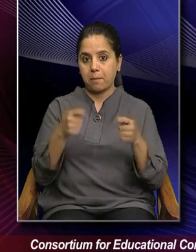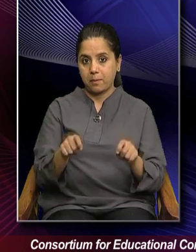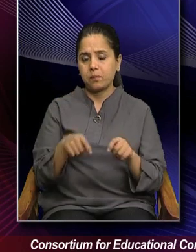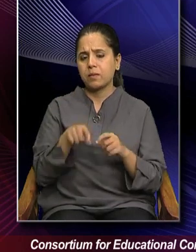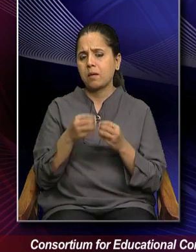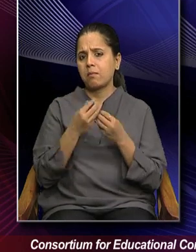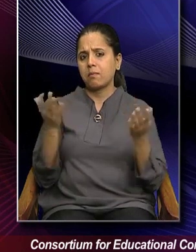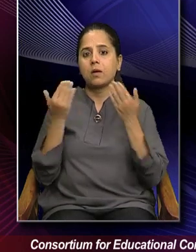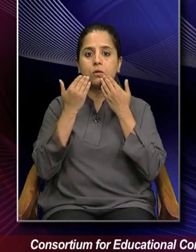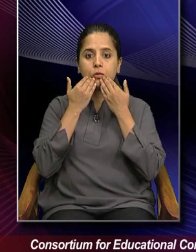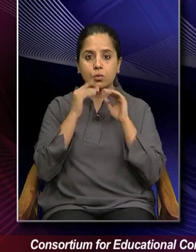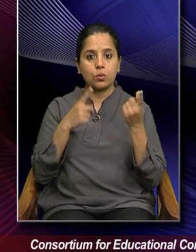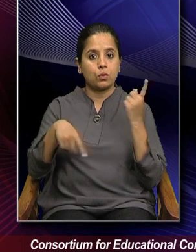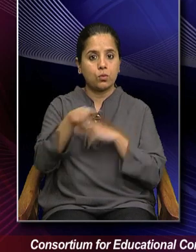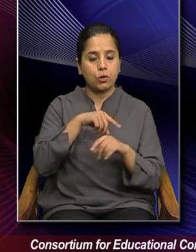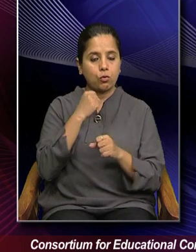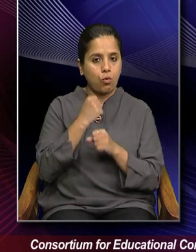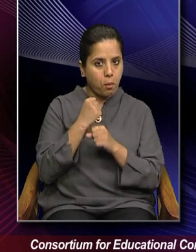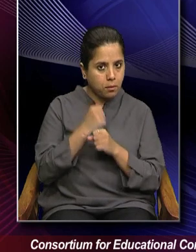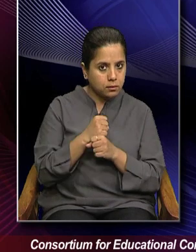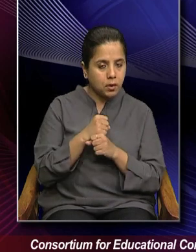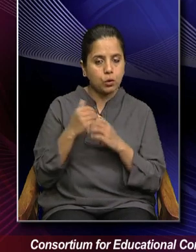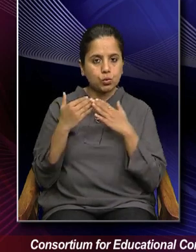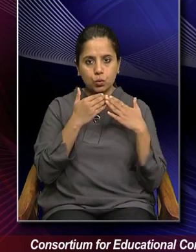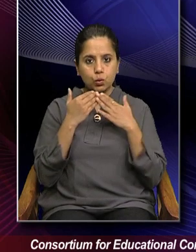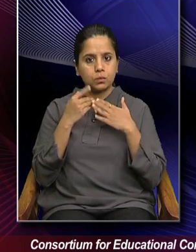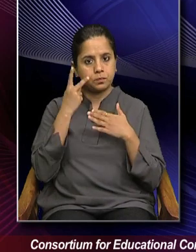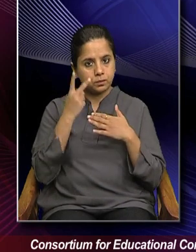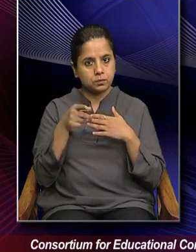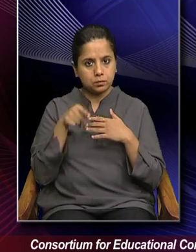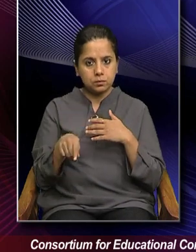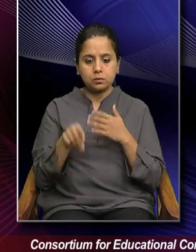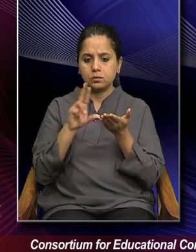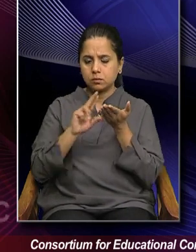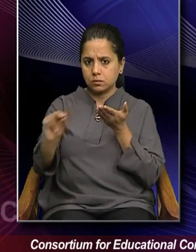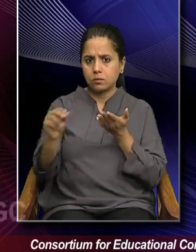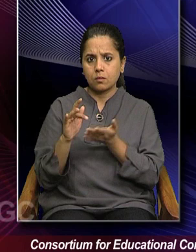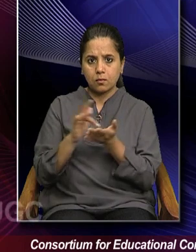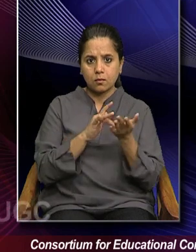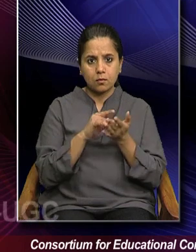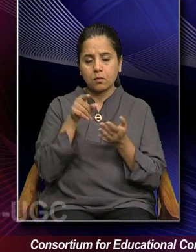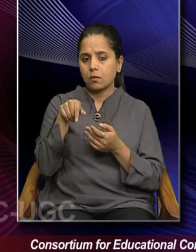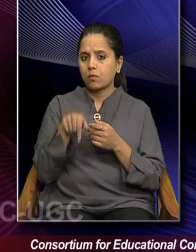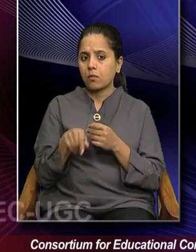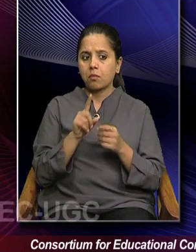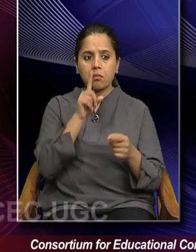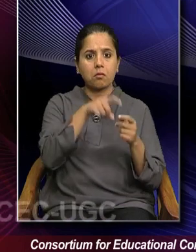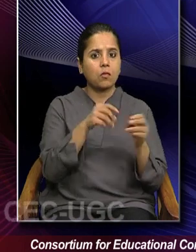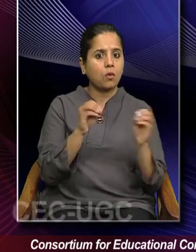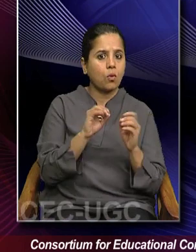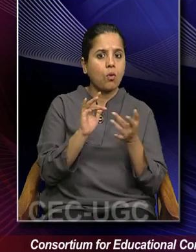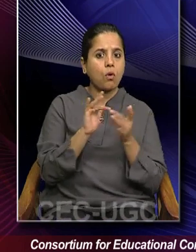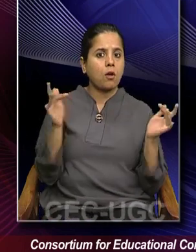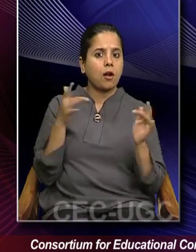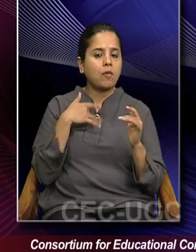many students from the government schools in the remote areas could not attend the